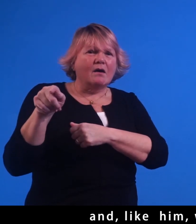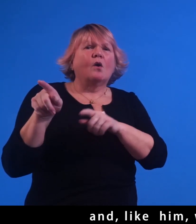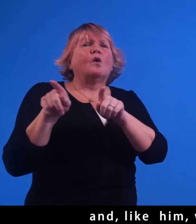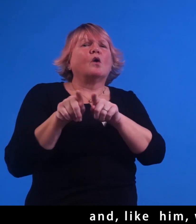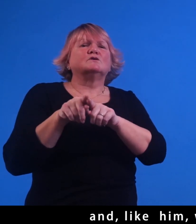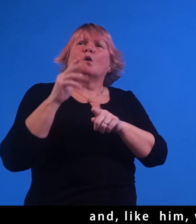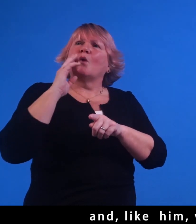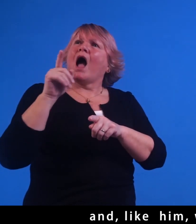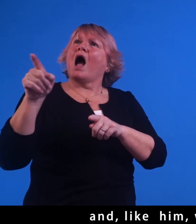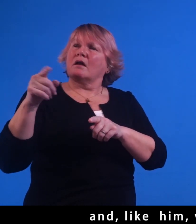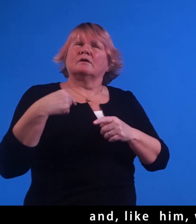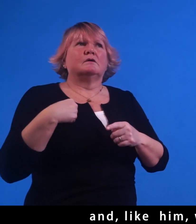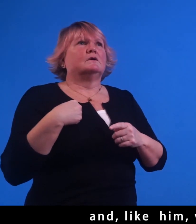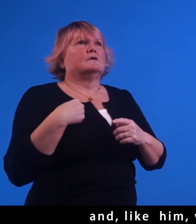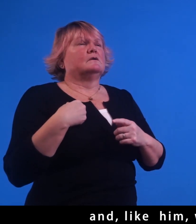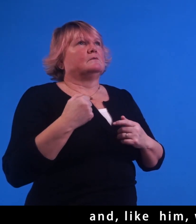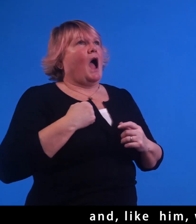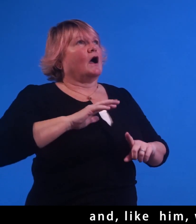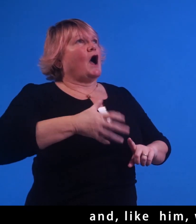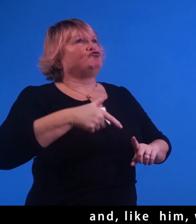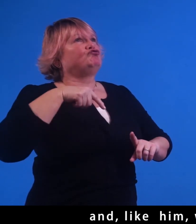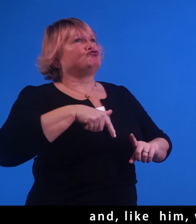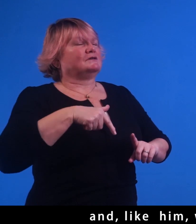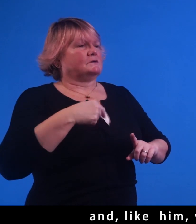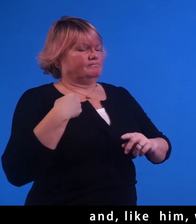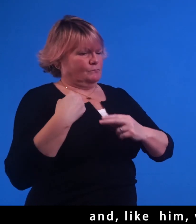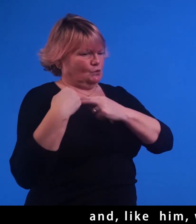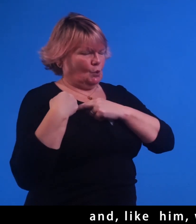And, like him, when duty requires it, to die for their country."